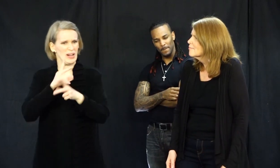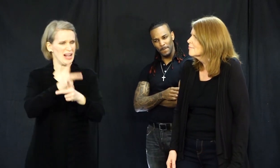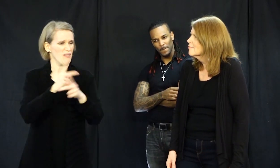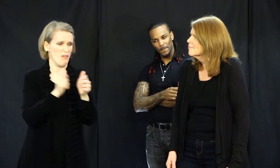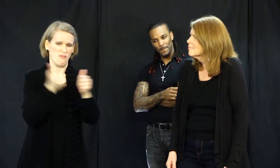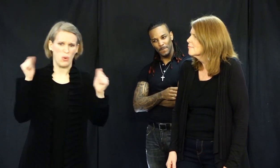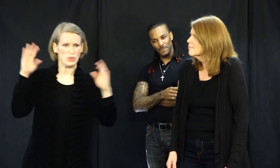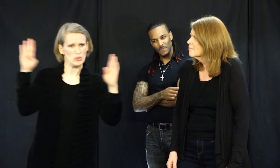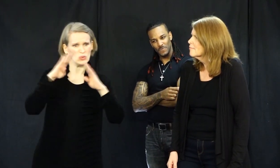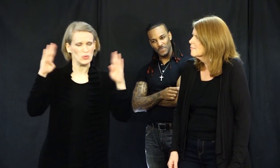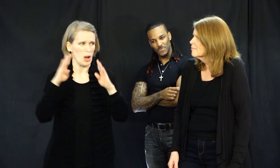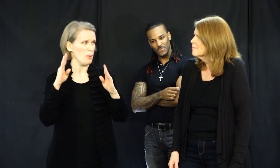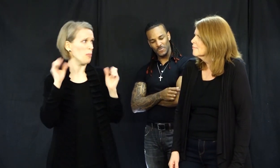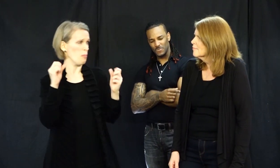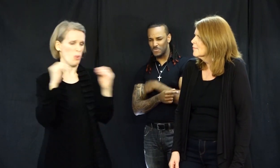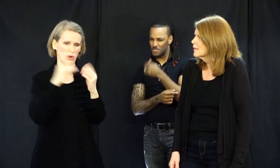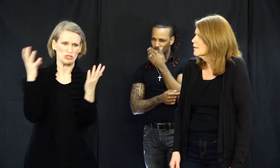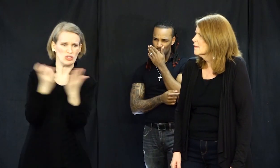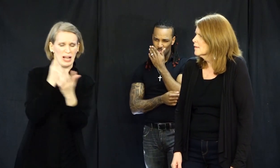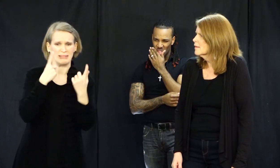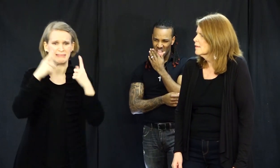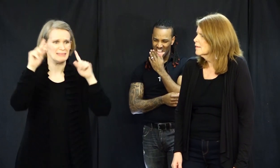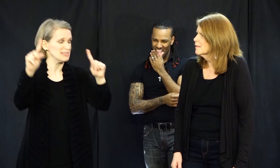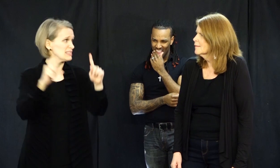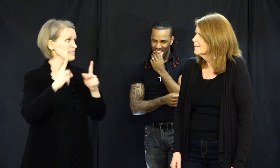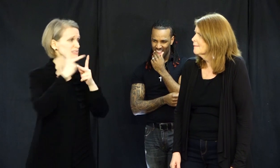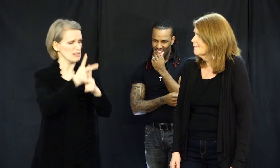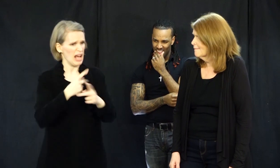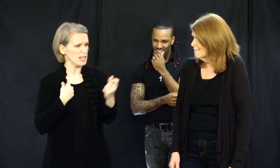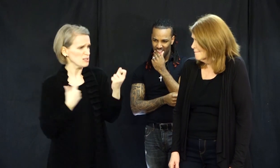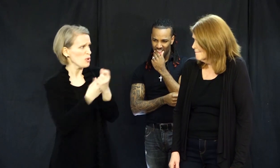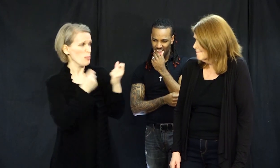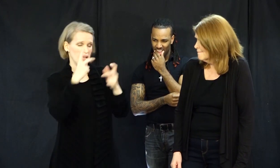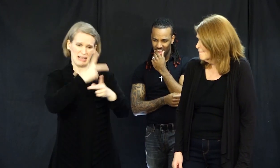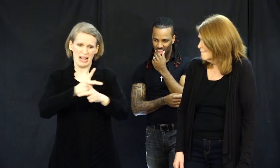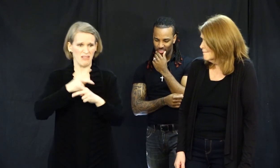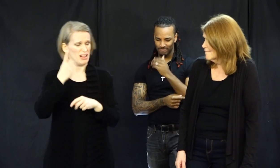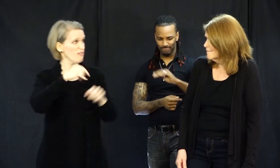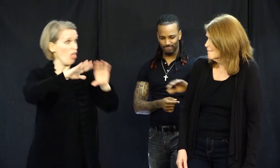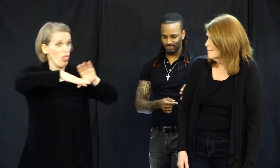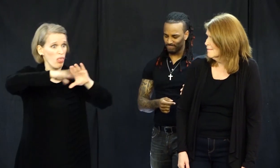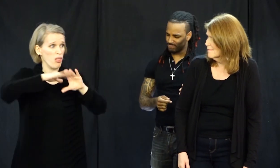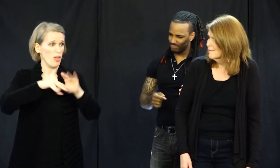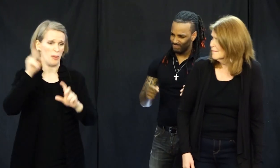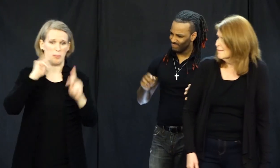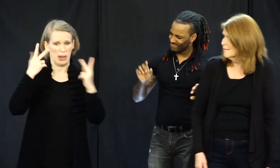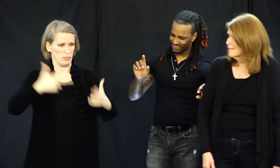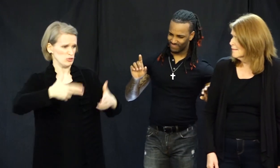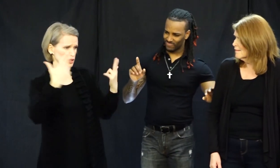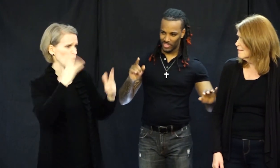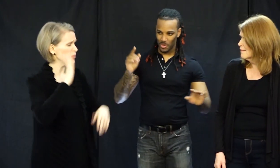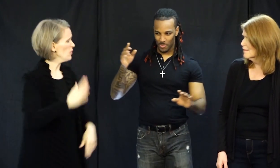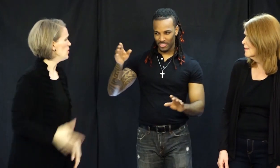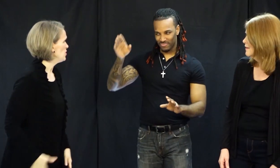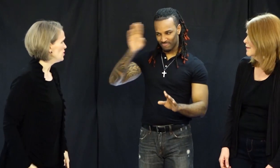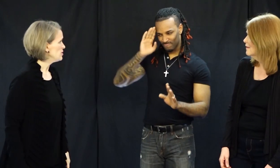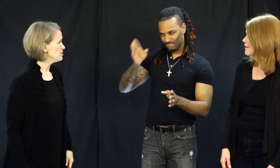choices. I'm with you, but the situation is fraught. You've got to be carefully taught. If you talk, you're gonna get shot. Bird, check what we